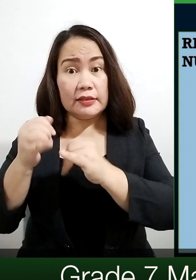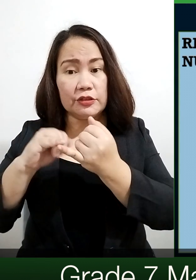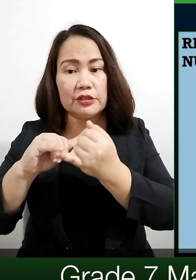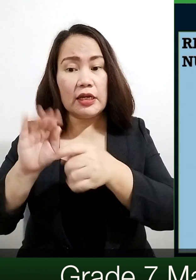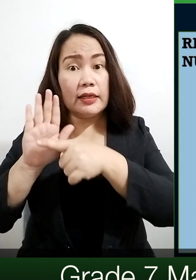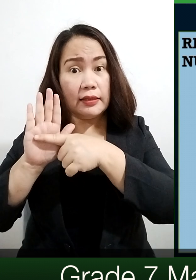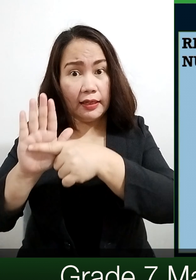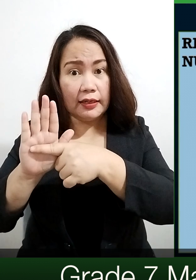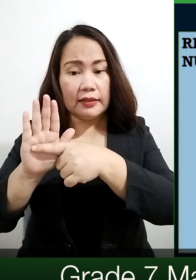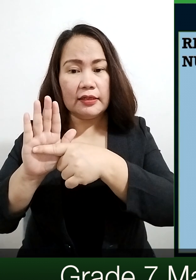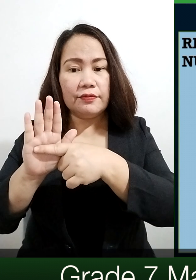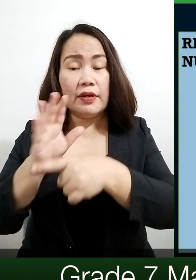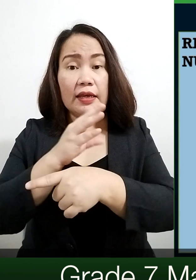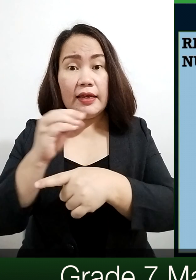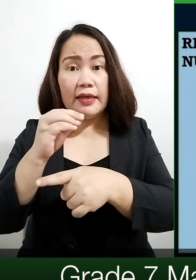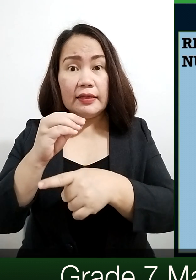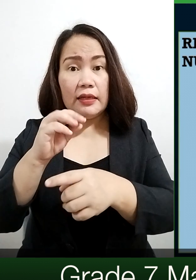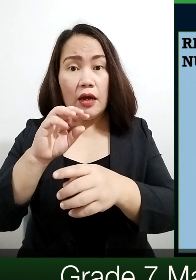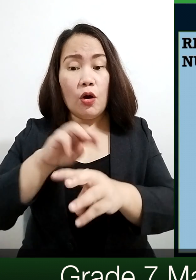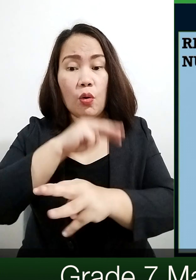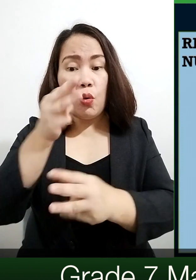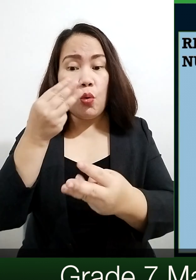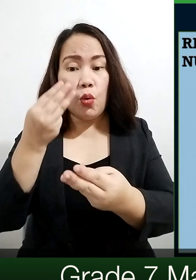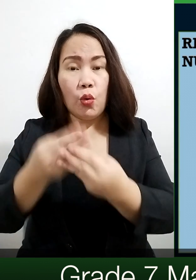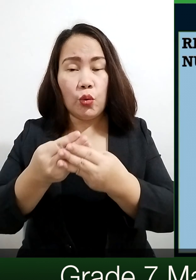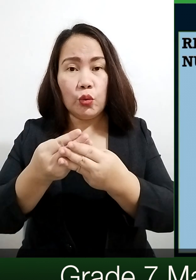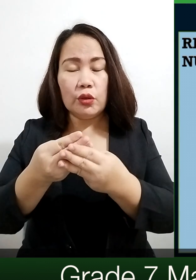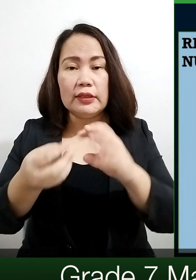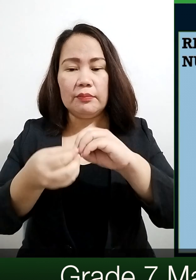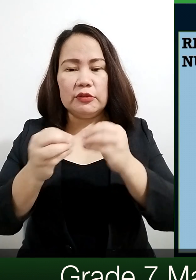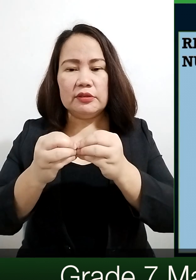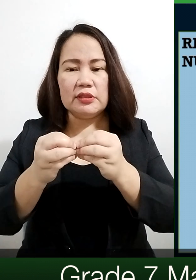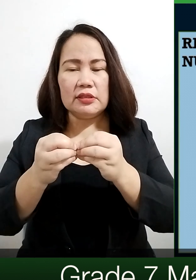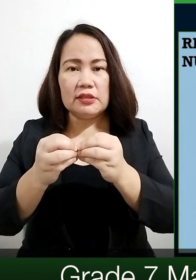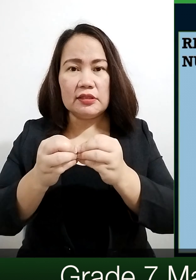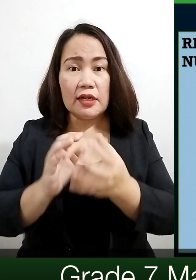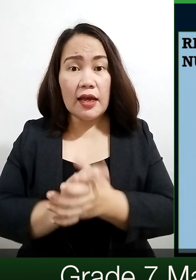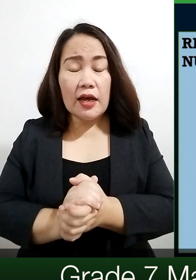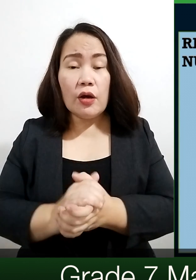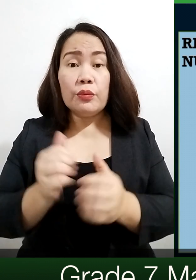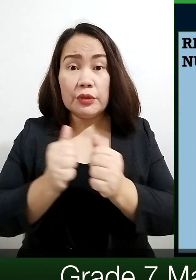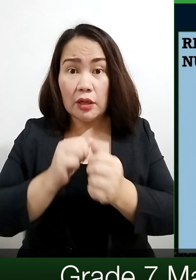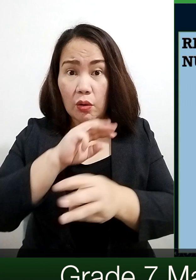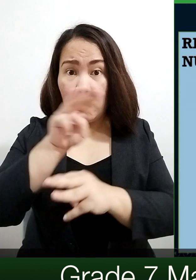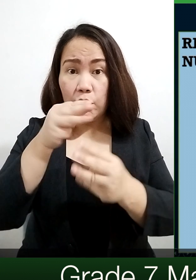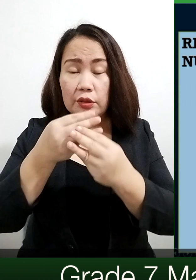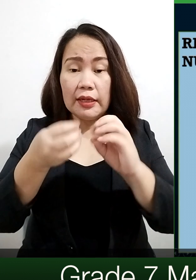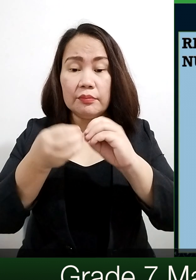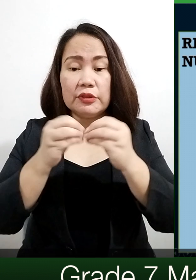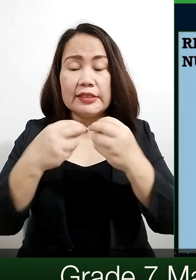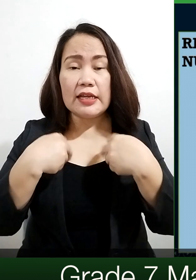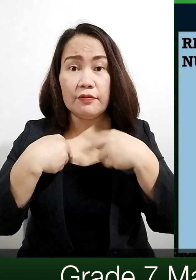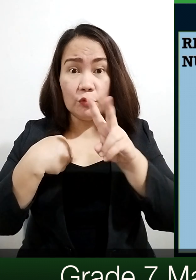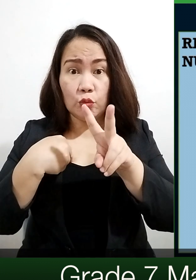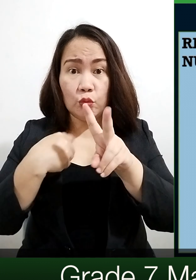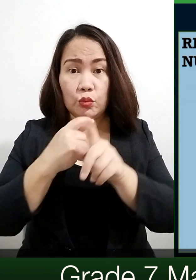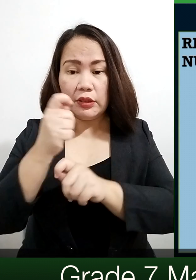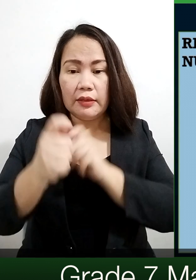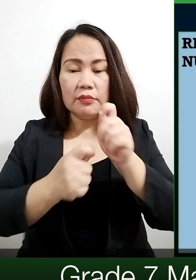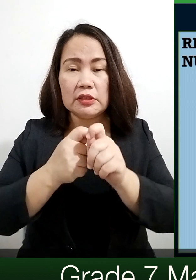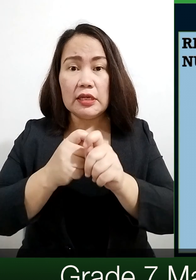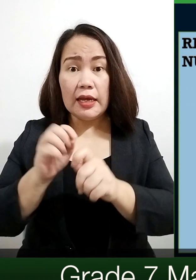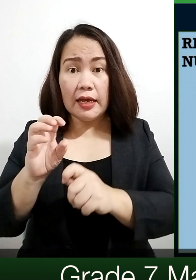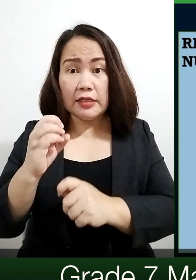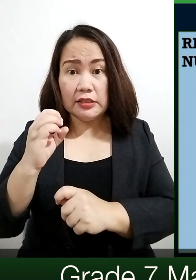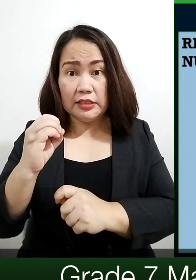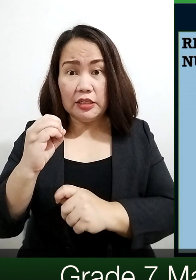the whole numbers, we have 0 and the positive numbers. Now, remember that